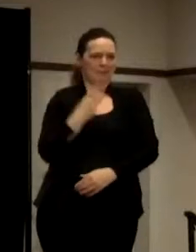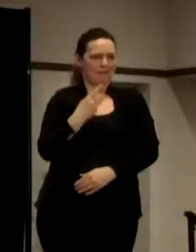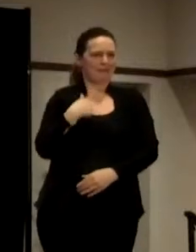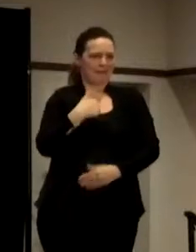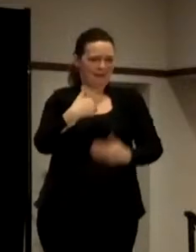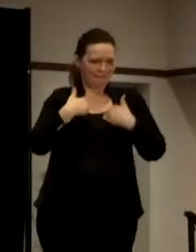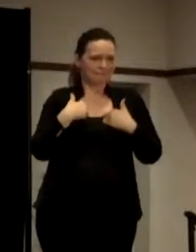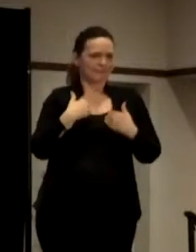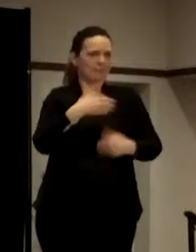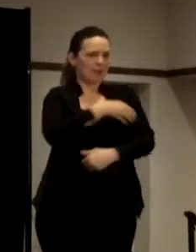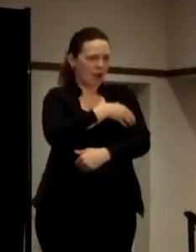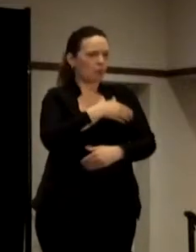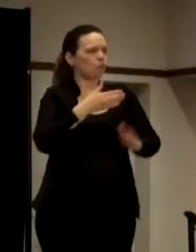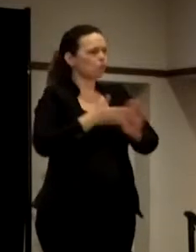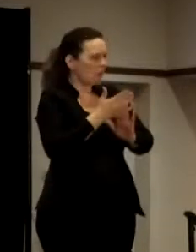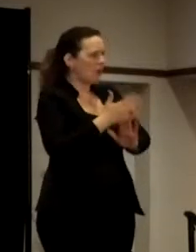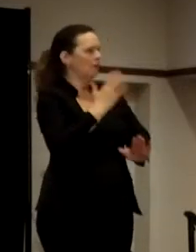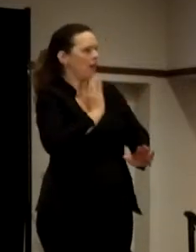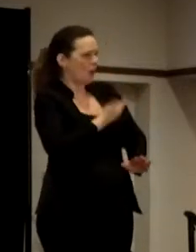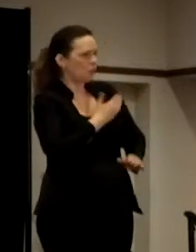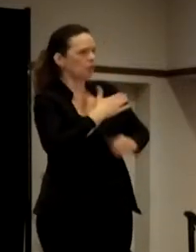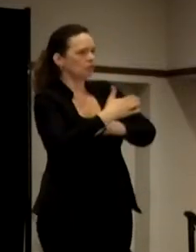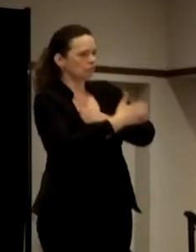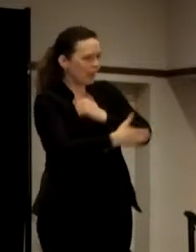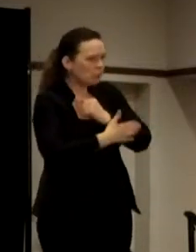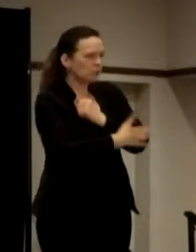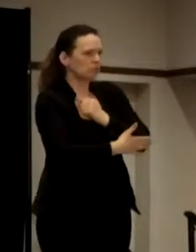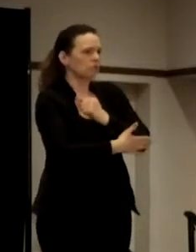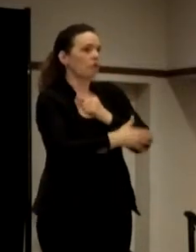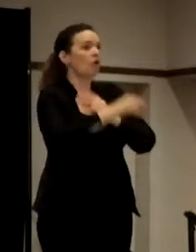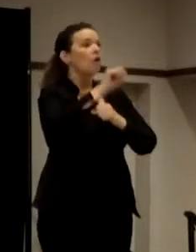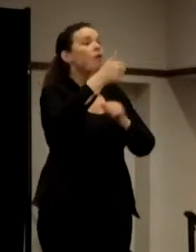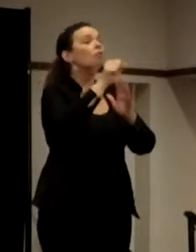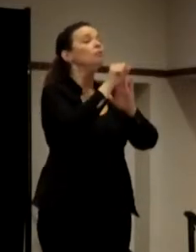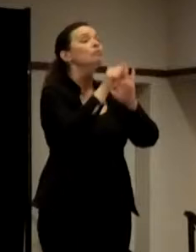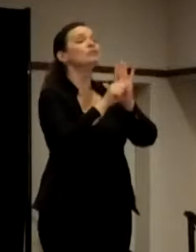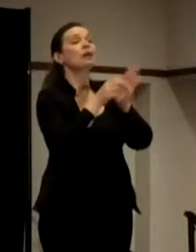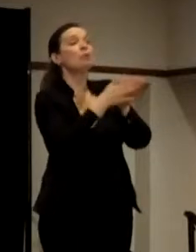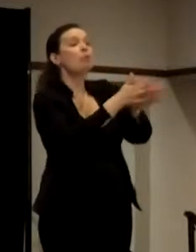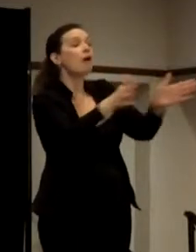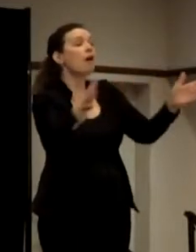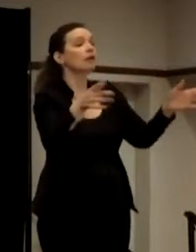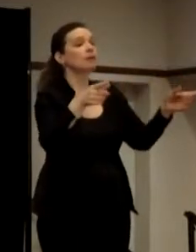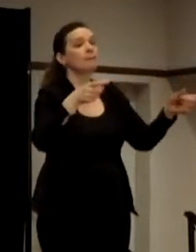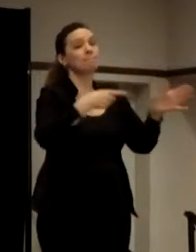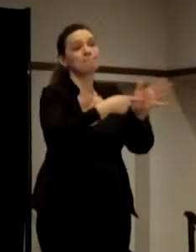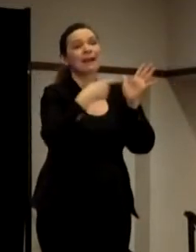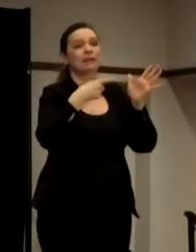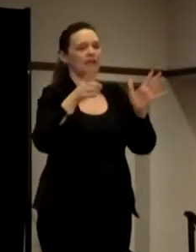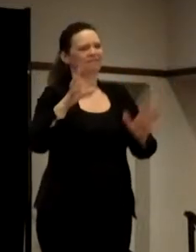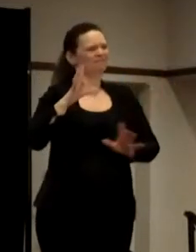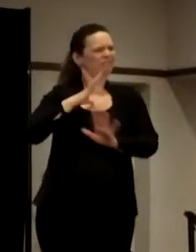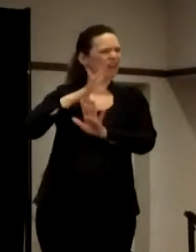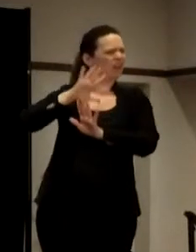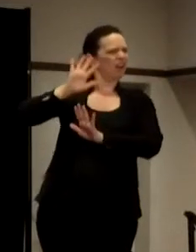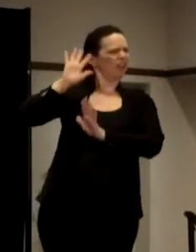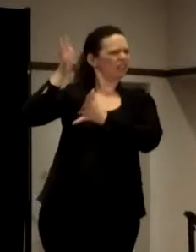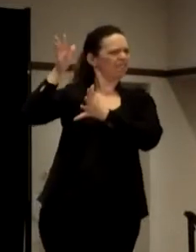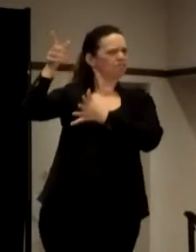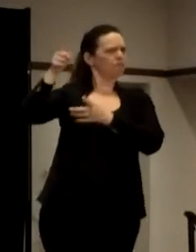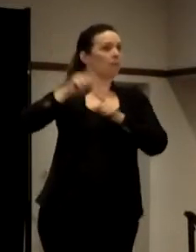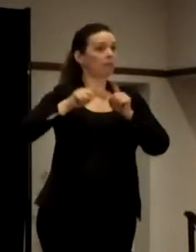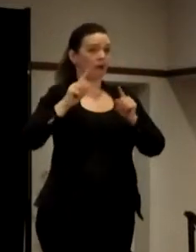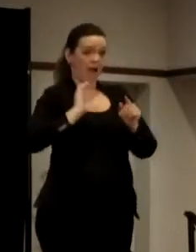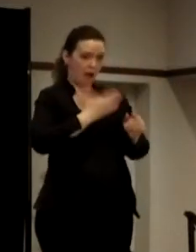need to have the same rules across it. I think the vaccination program needs to still be centralized with them giving more to